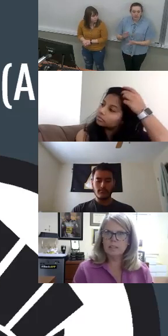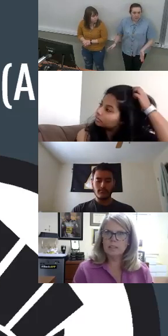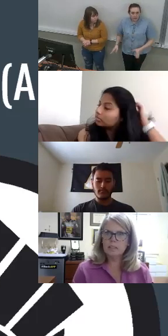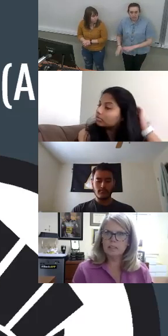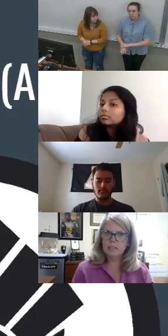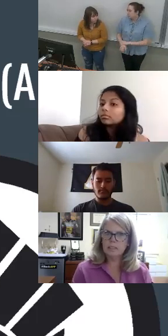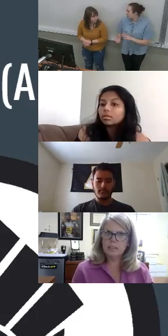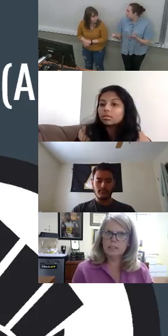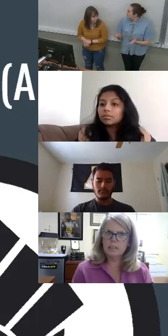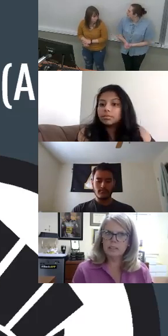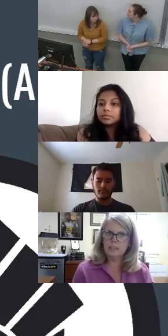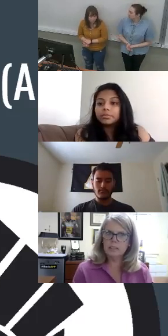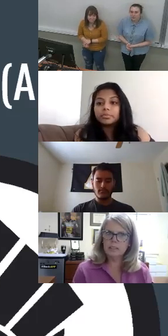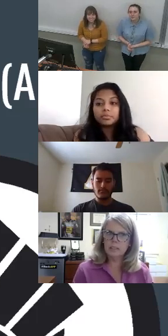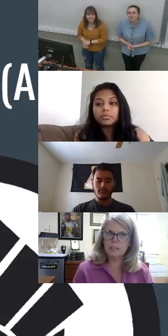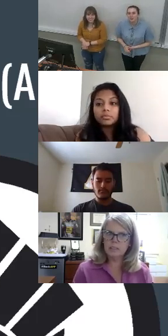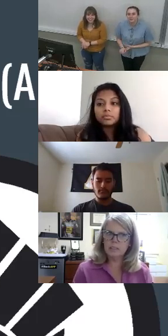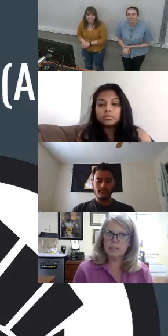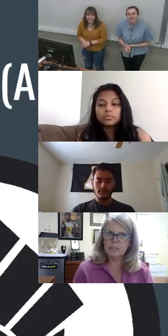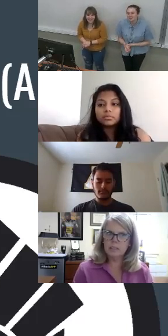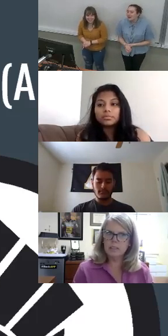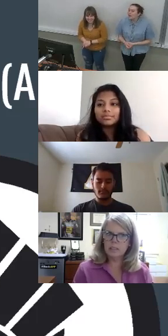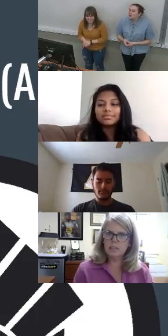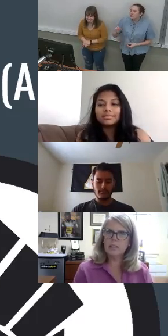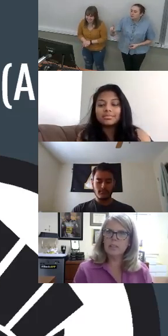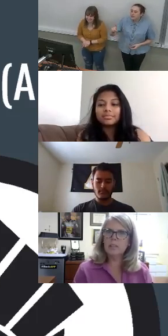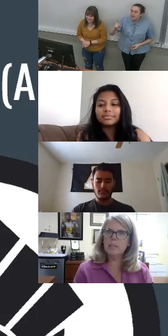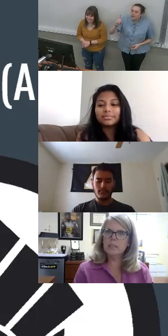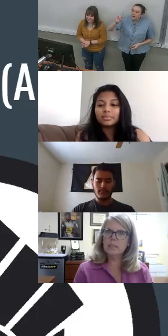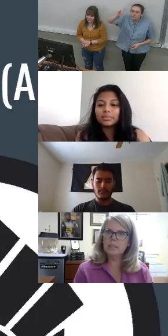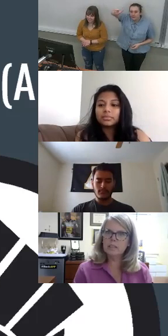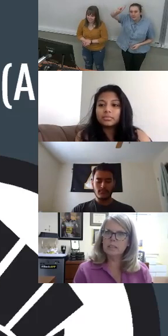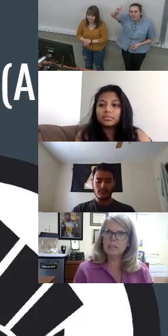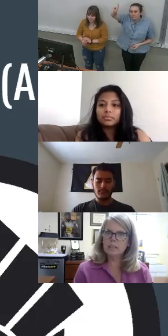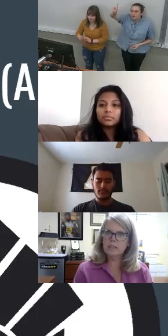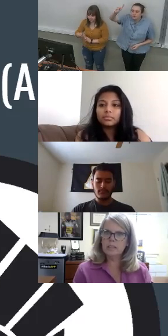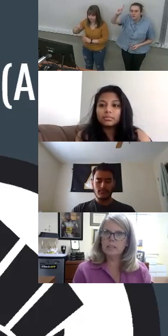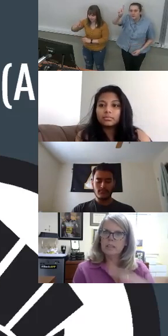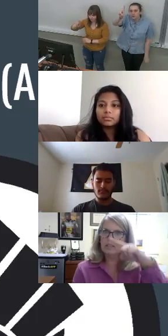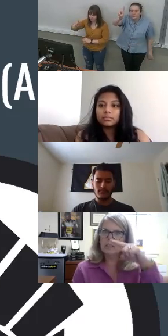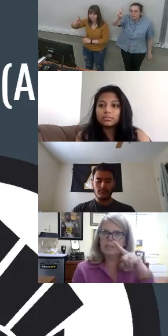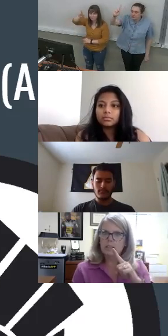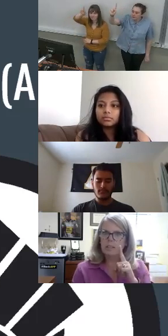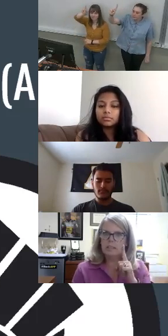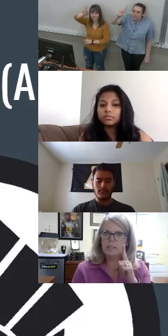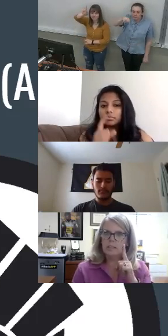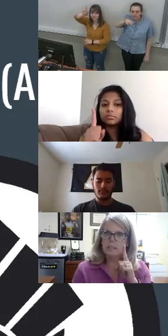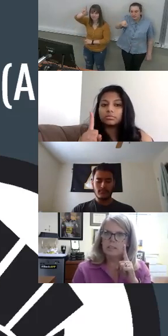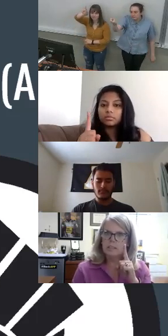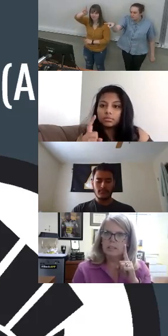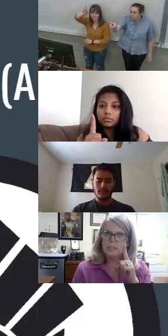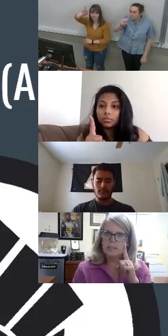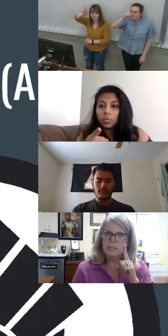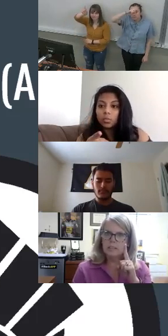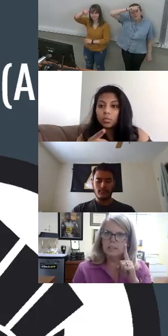or anything, pretty much sums up everything else. You will if you stick your index finger up like you're